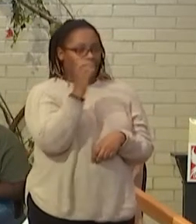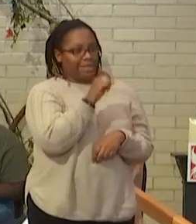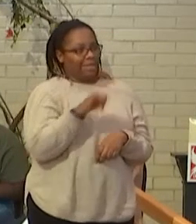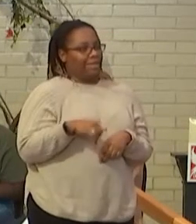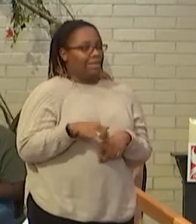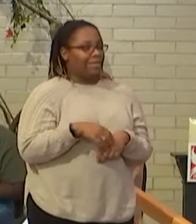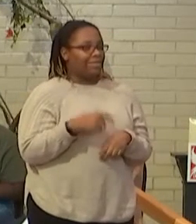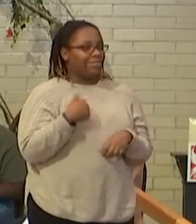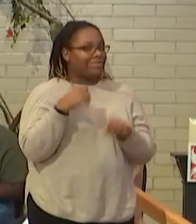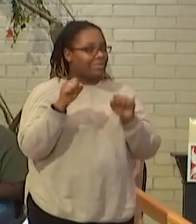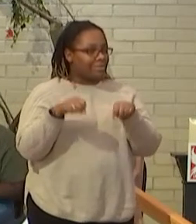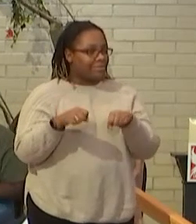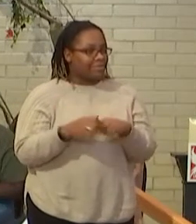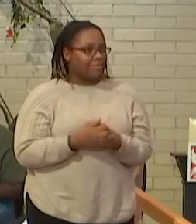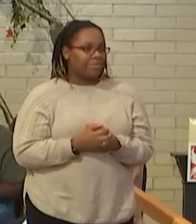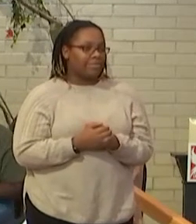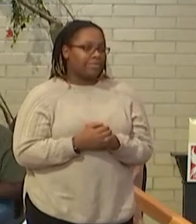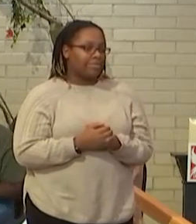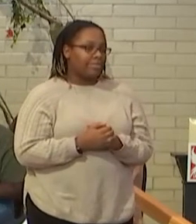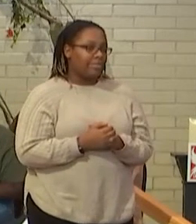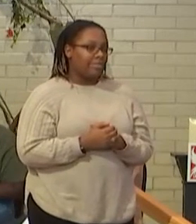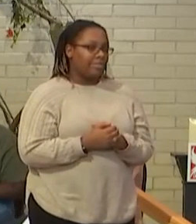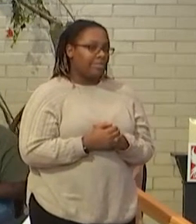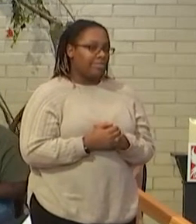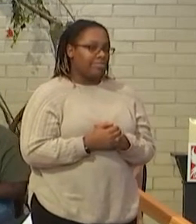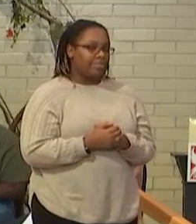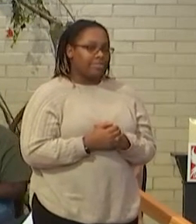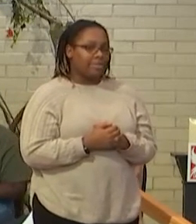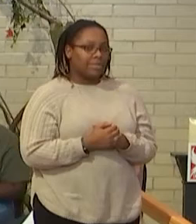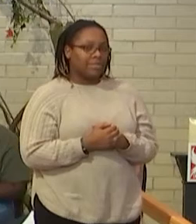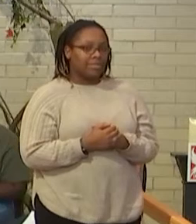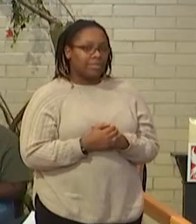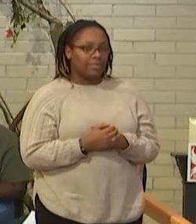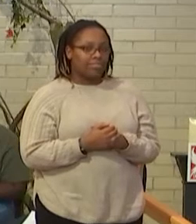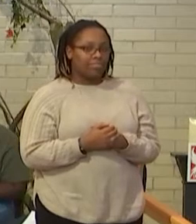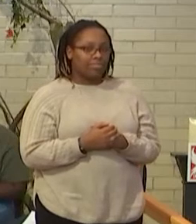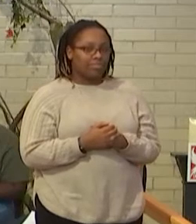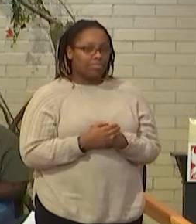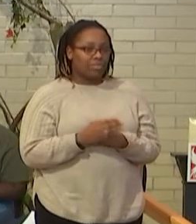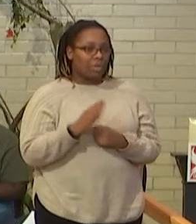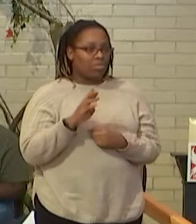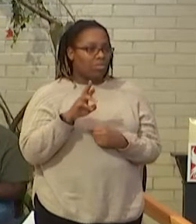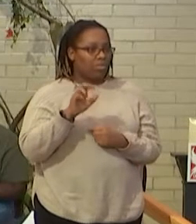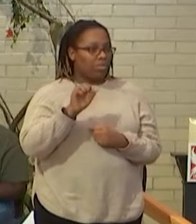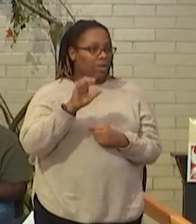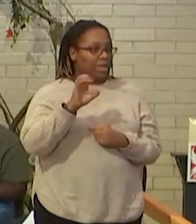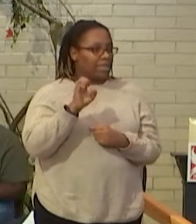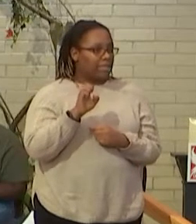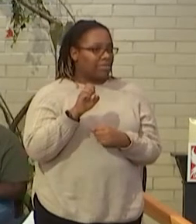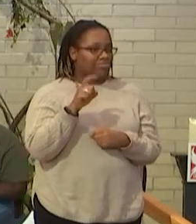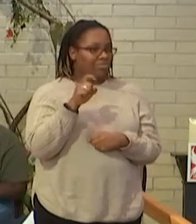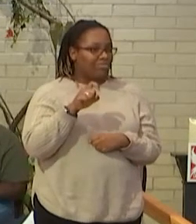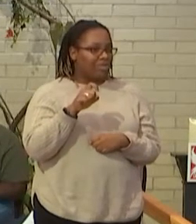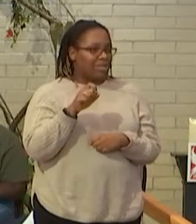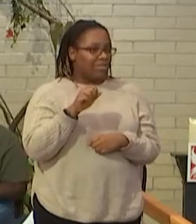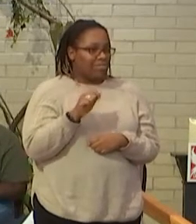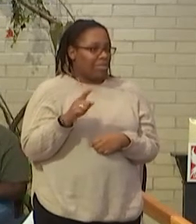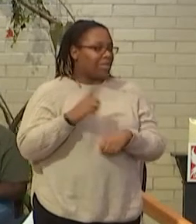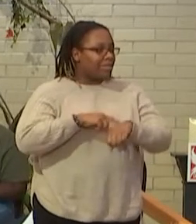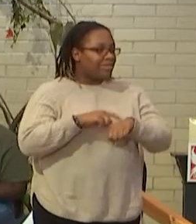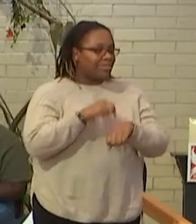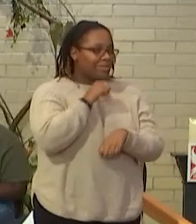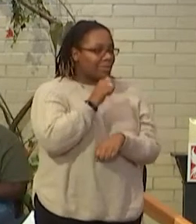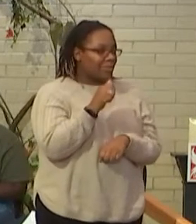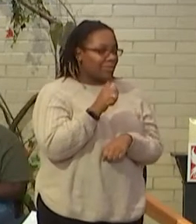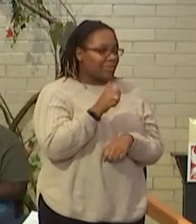that I can actually do. And like I said, I don't need the brace 24/7. I can even walk and run without it if I want to, but